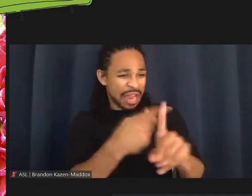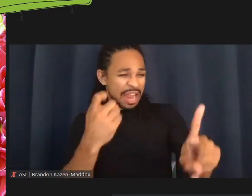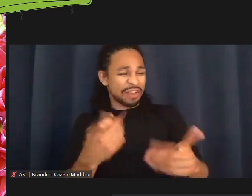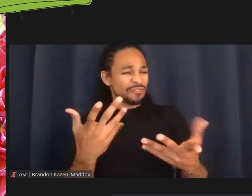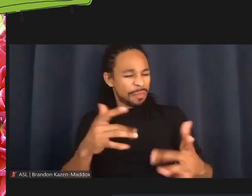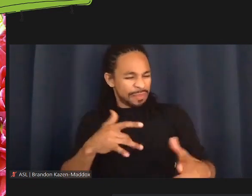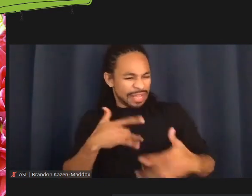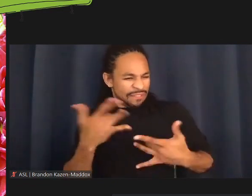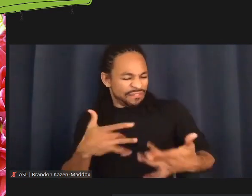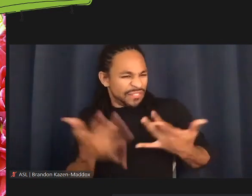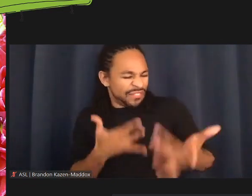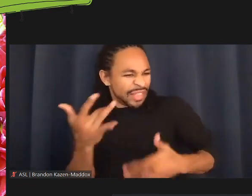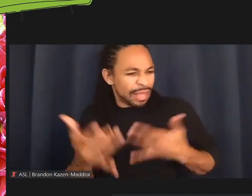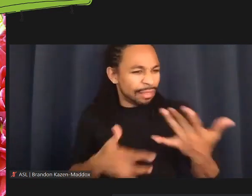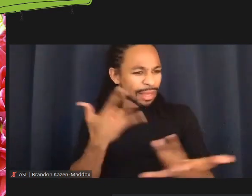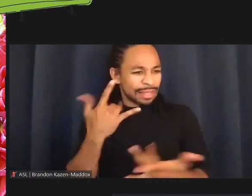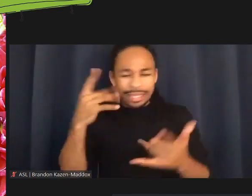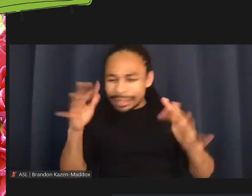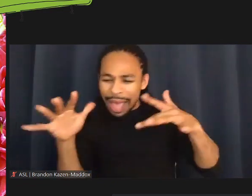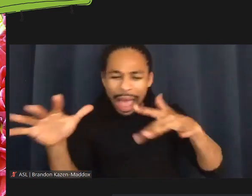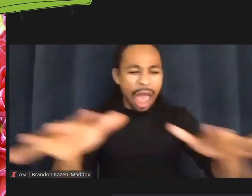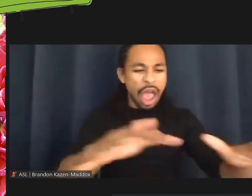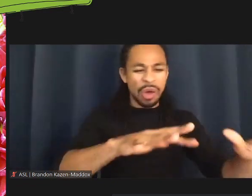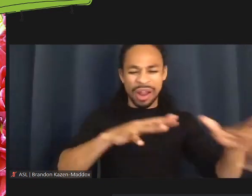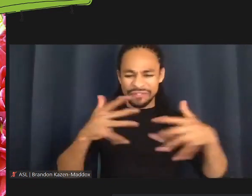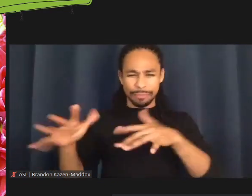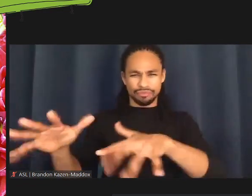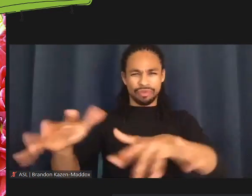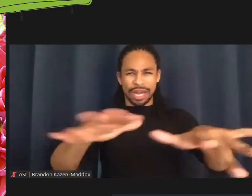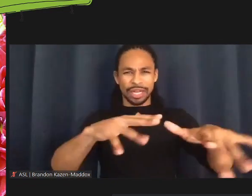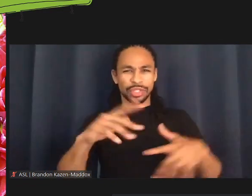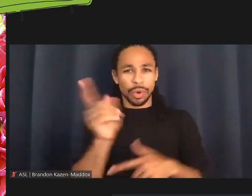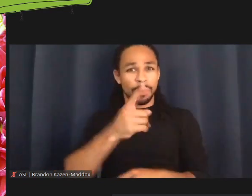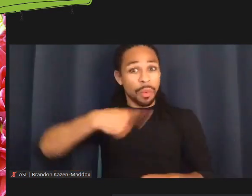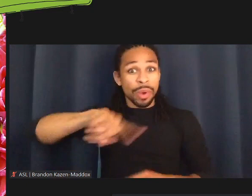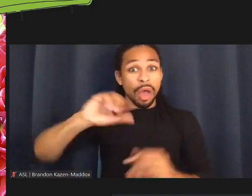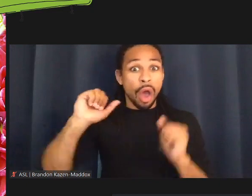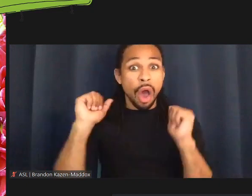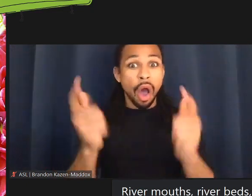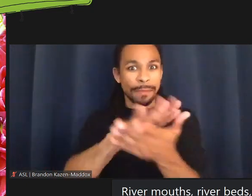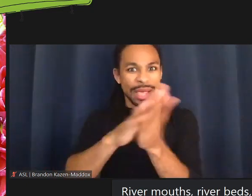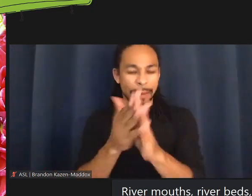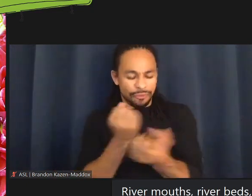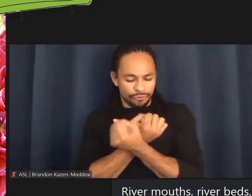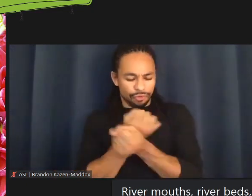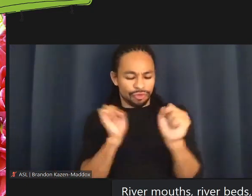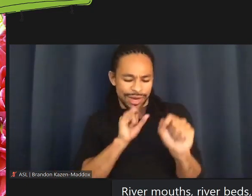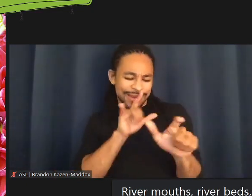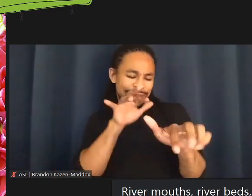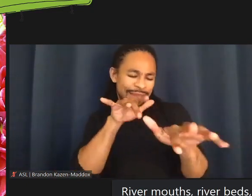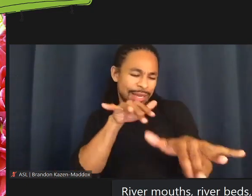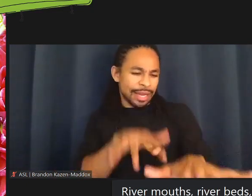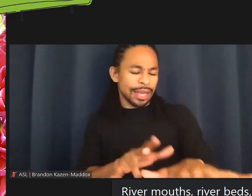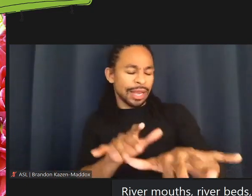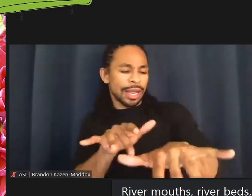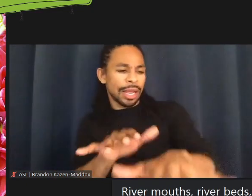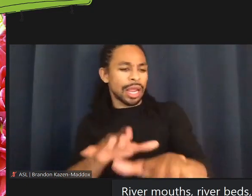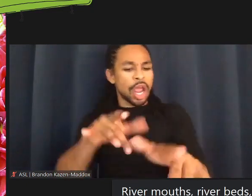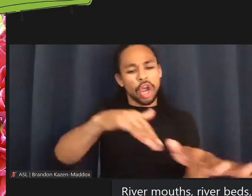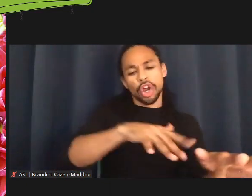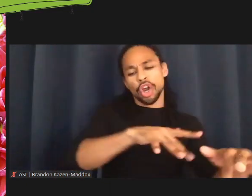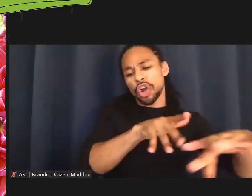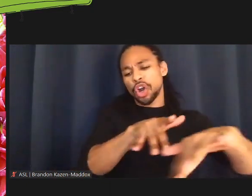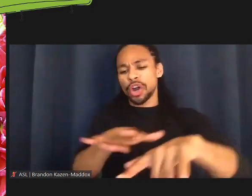River of sound as vibration, river where we all get free. River that curves down a